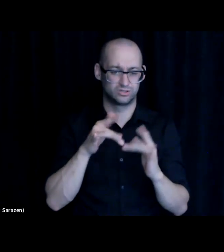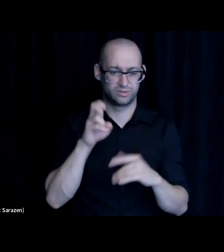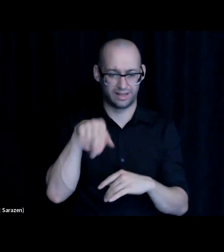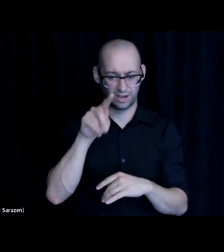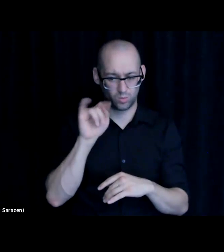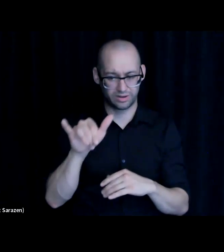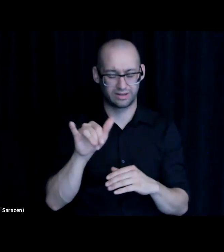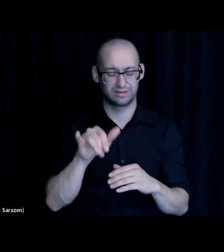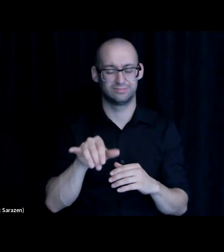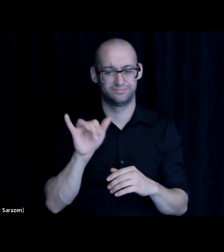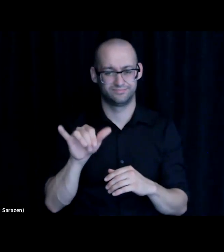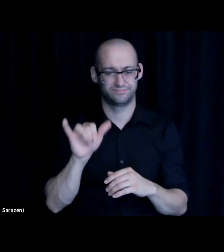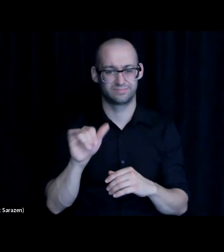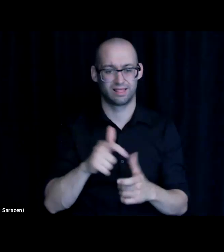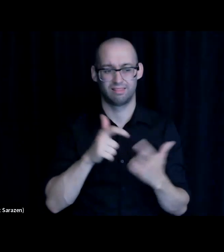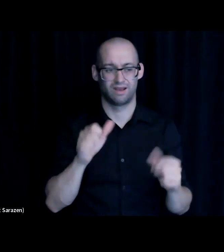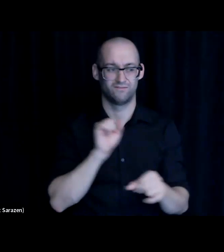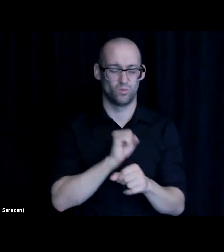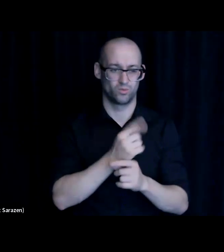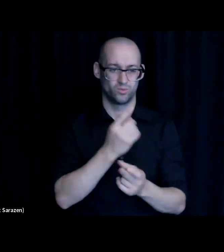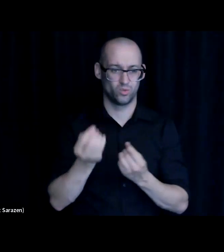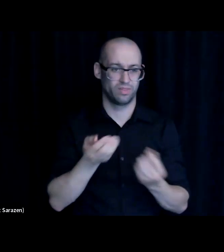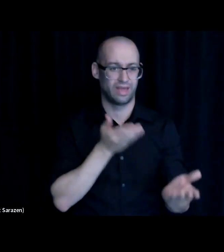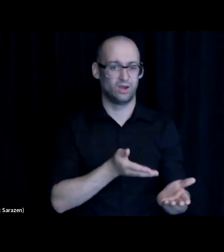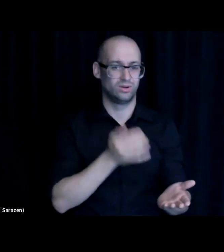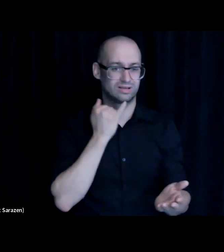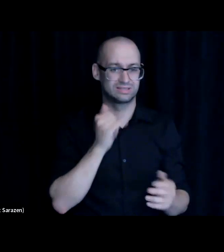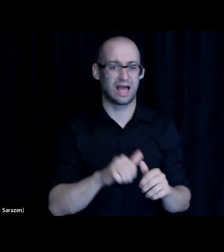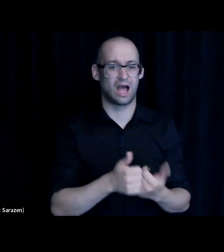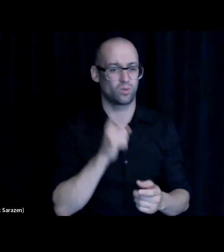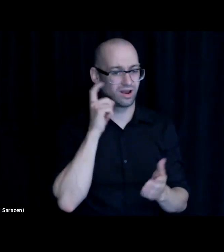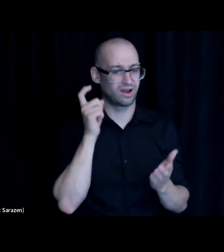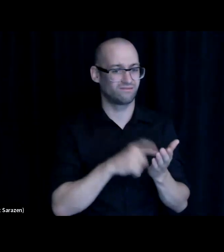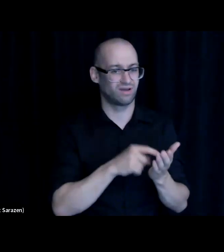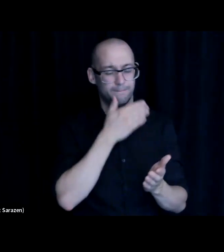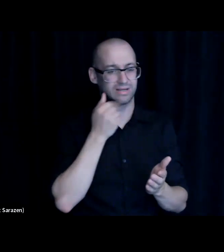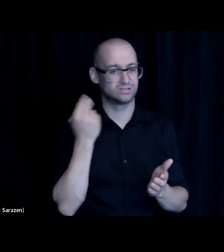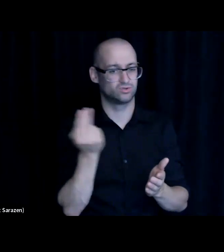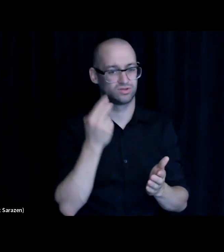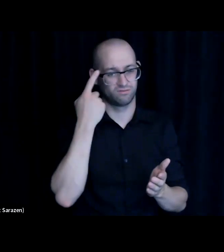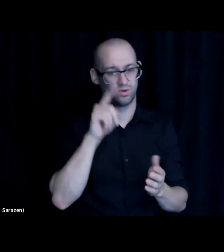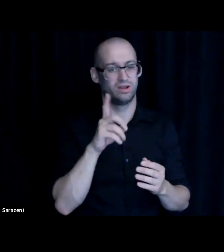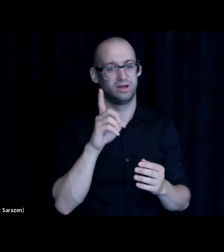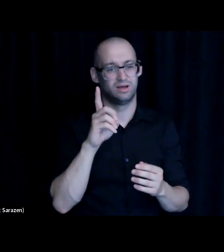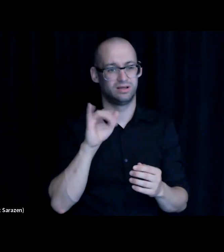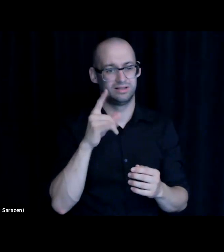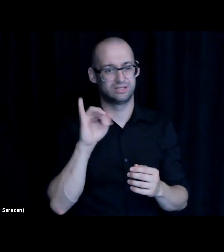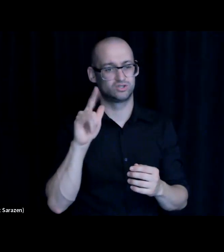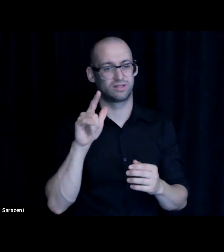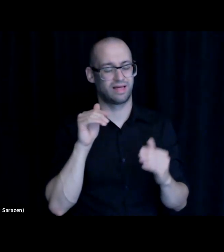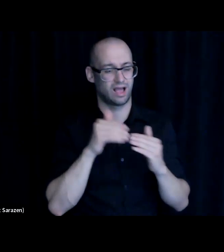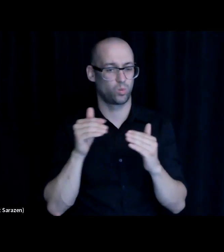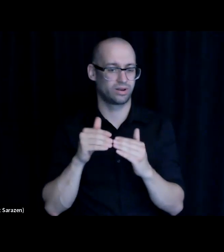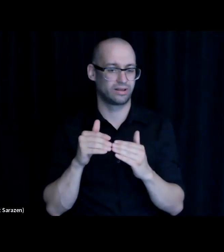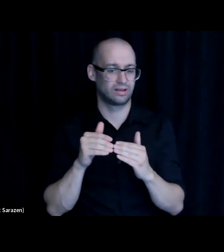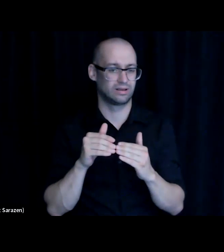things, a lot of the work we're doing here is how do we identify best uses for digital equity capacity dollars